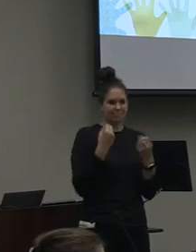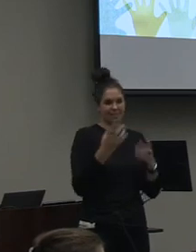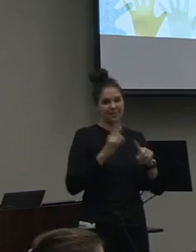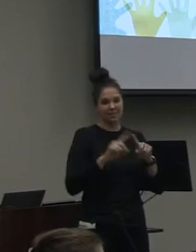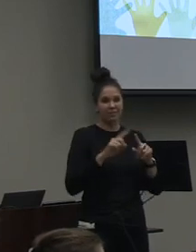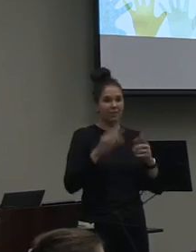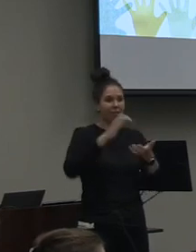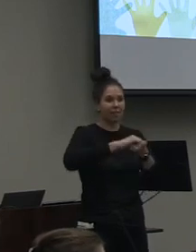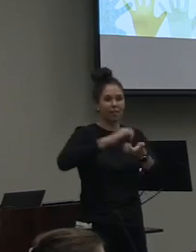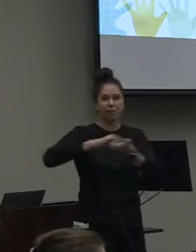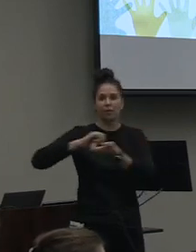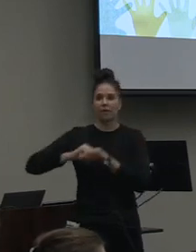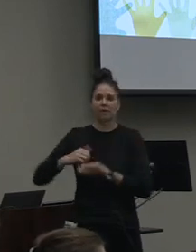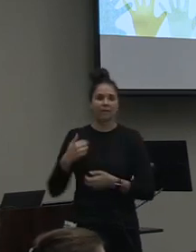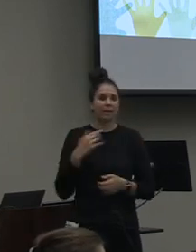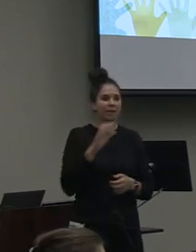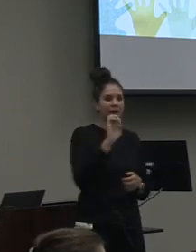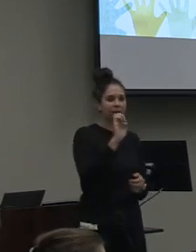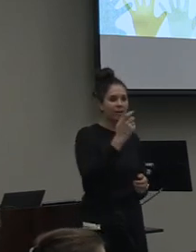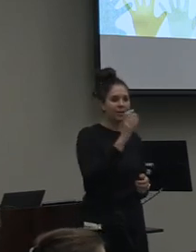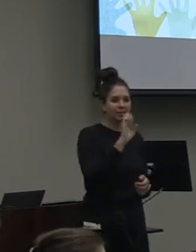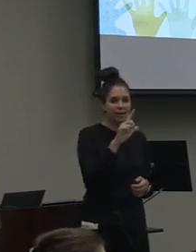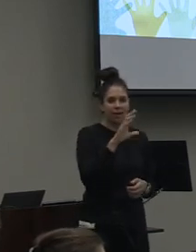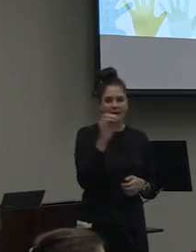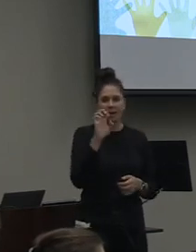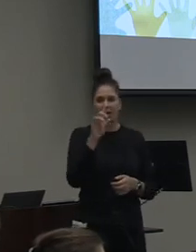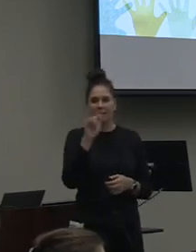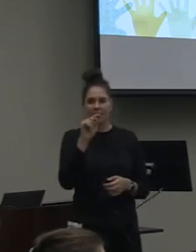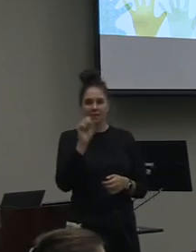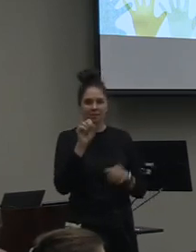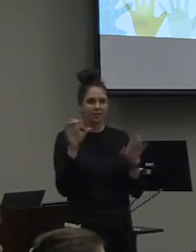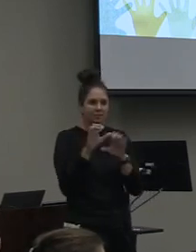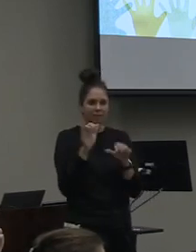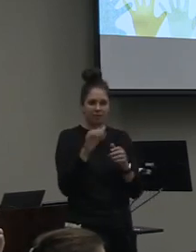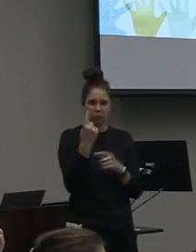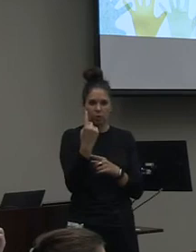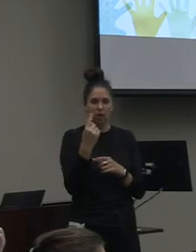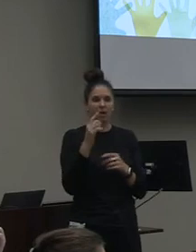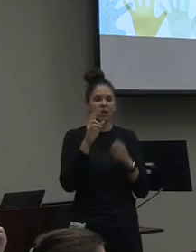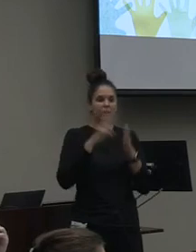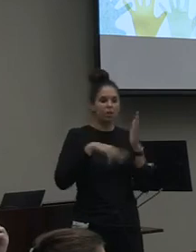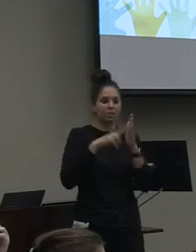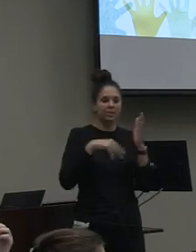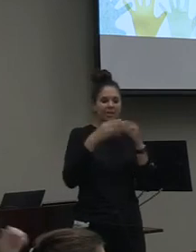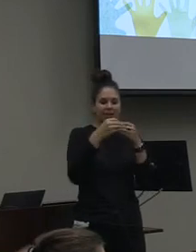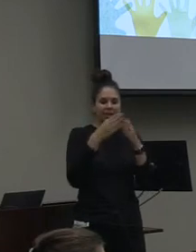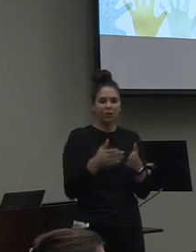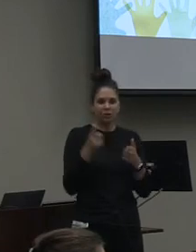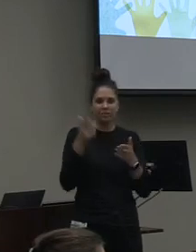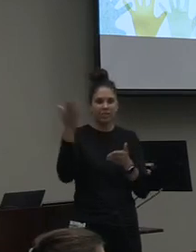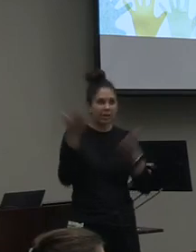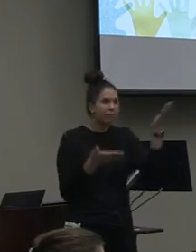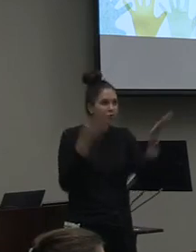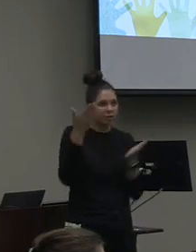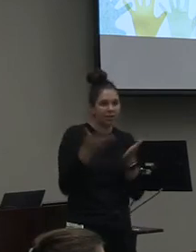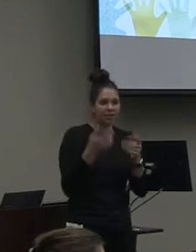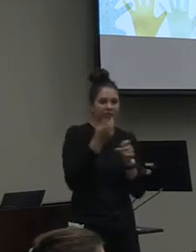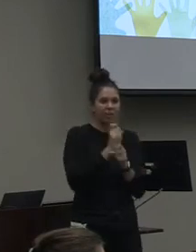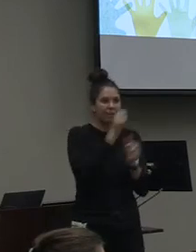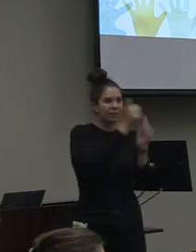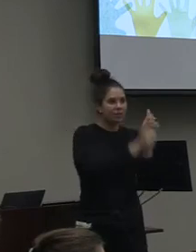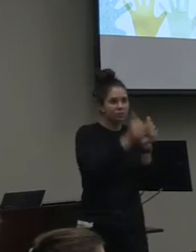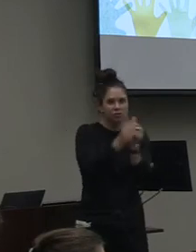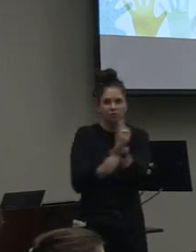participate in. So Excel and Ed is one where they bring together a lot of the literacy leaders across the nation from each of the